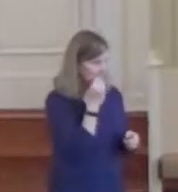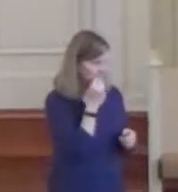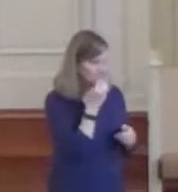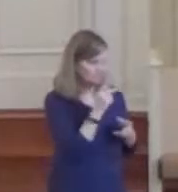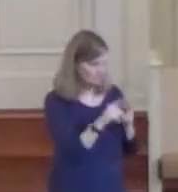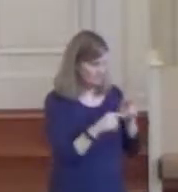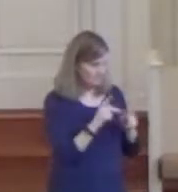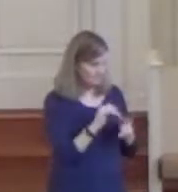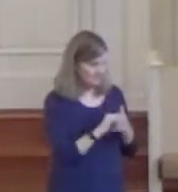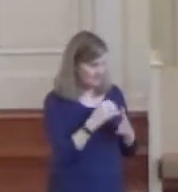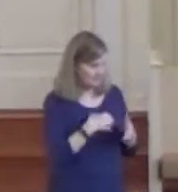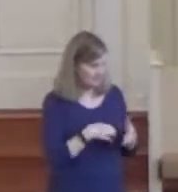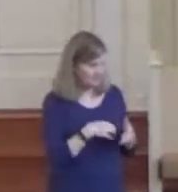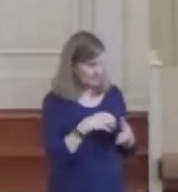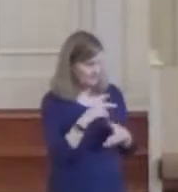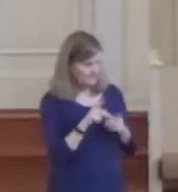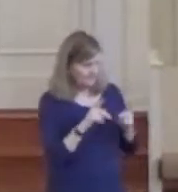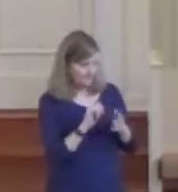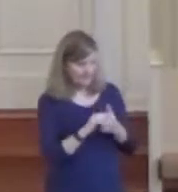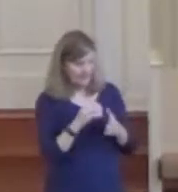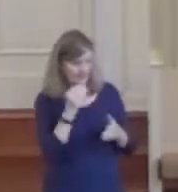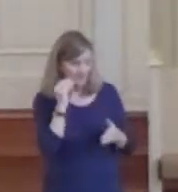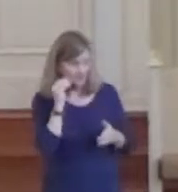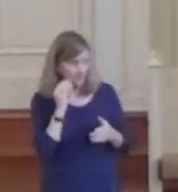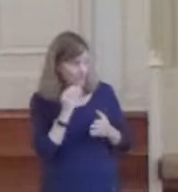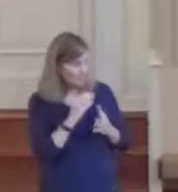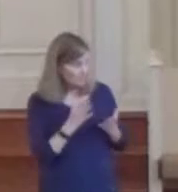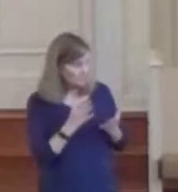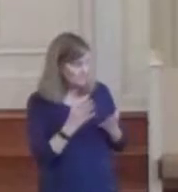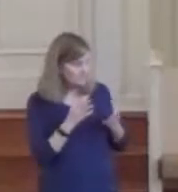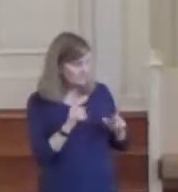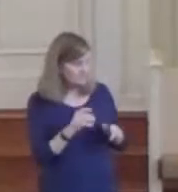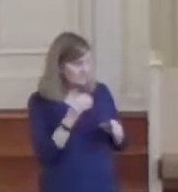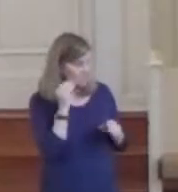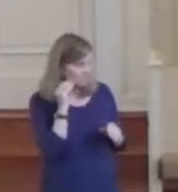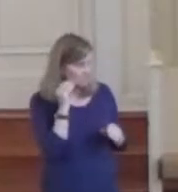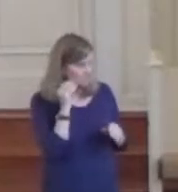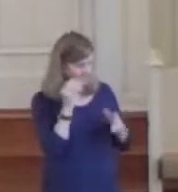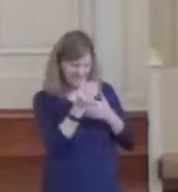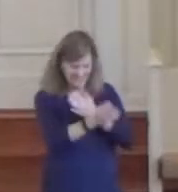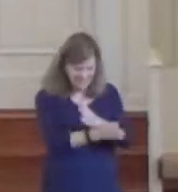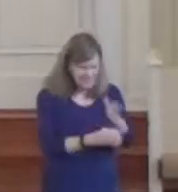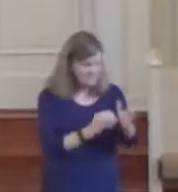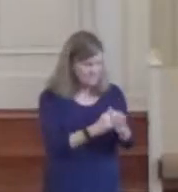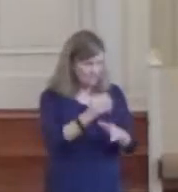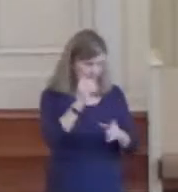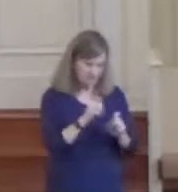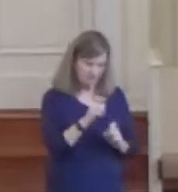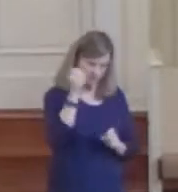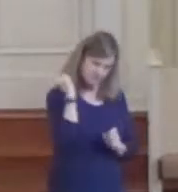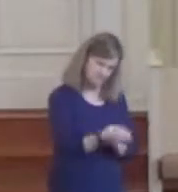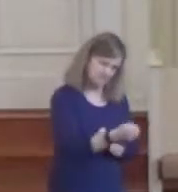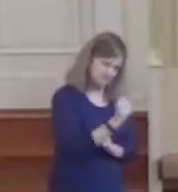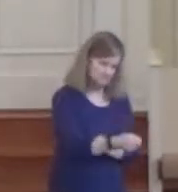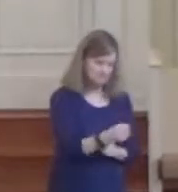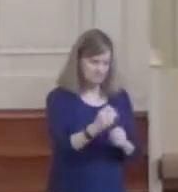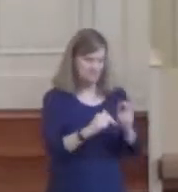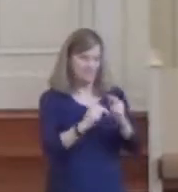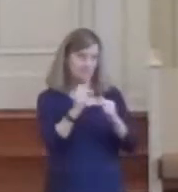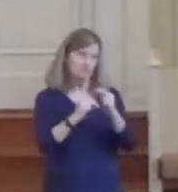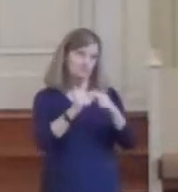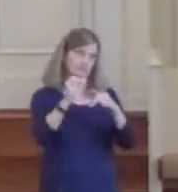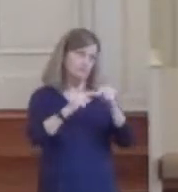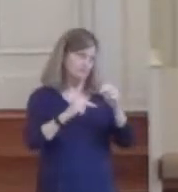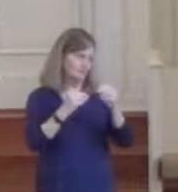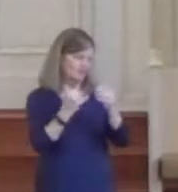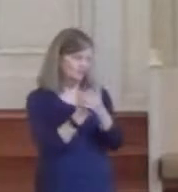hungry. Those who are homeless need homes. And it's these hands, it's these arms that are supposed to go out and swing hammers so that we can erect places for